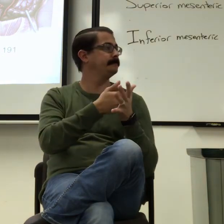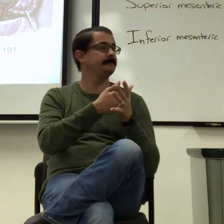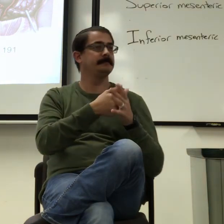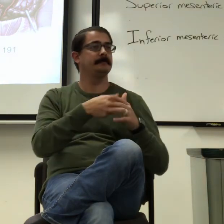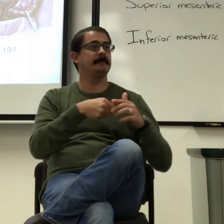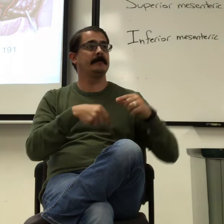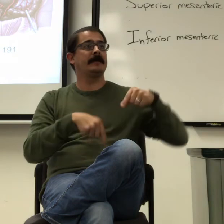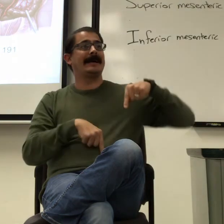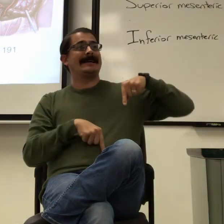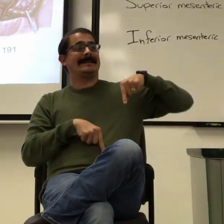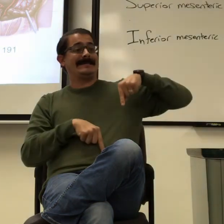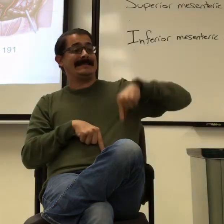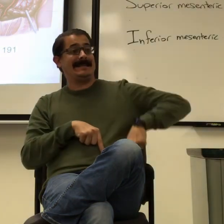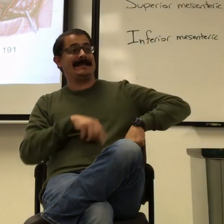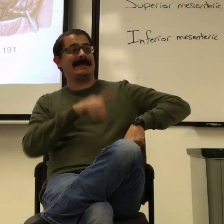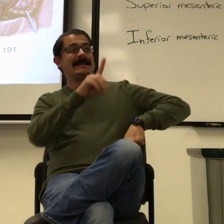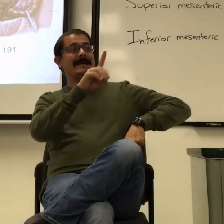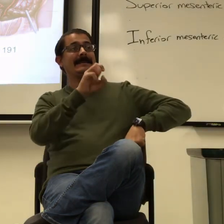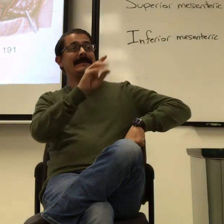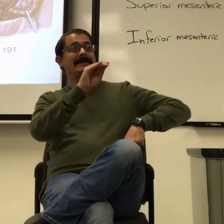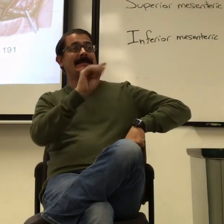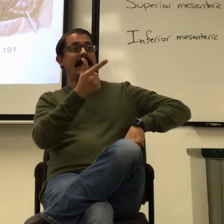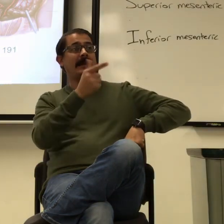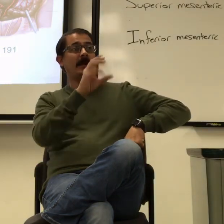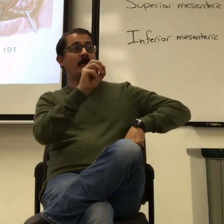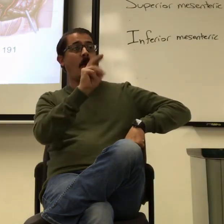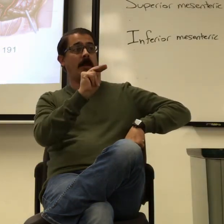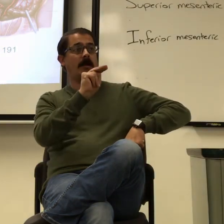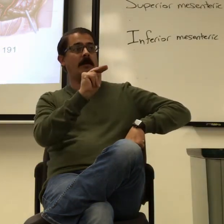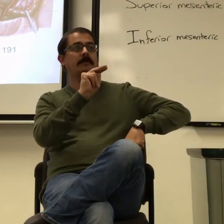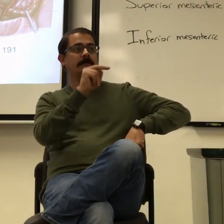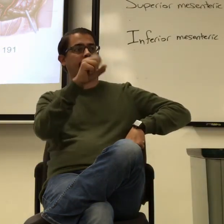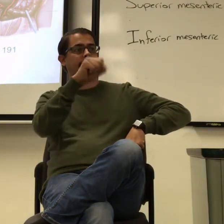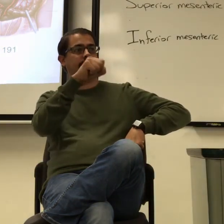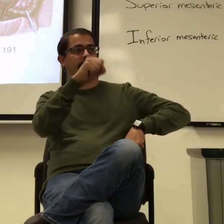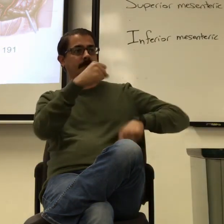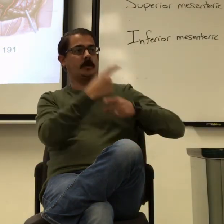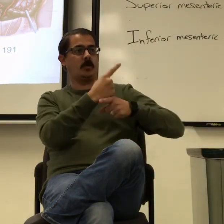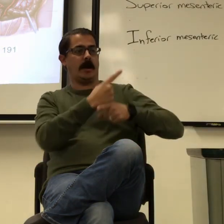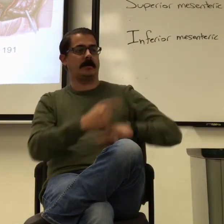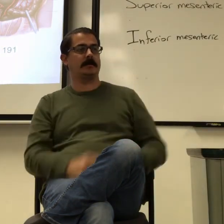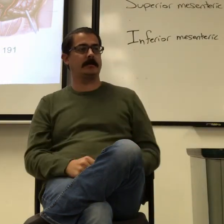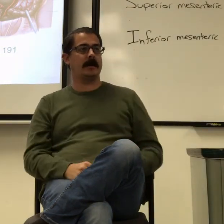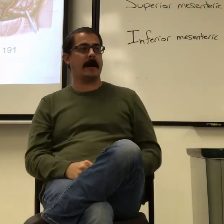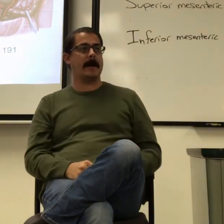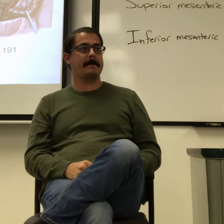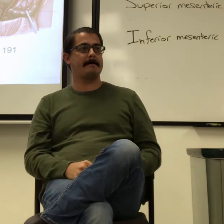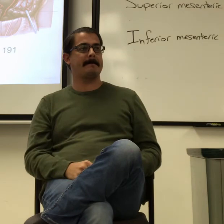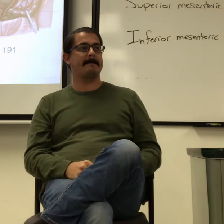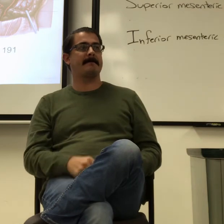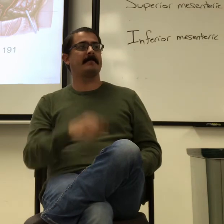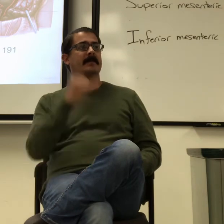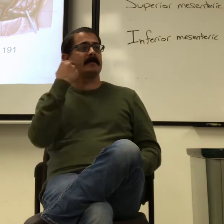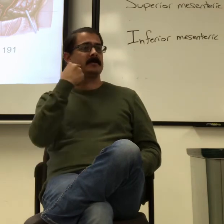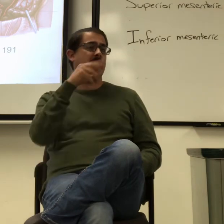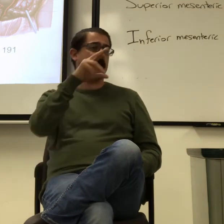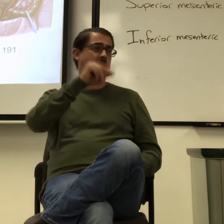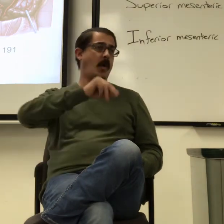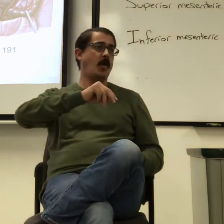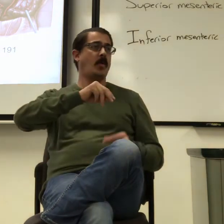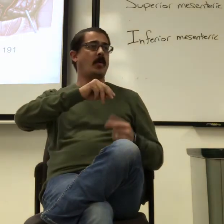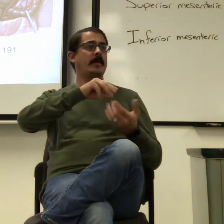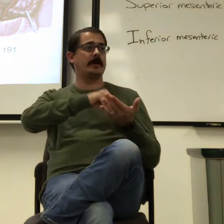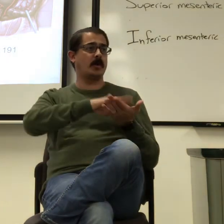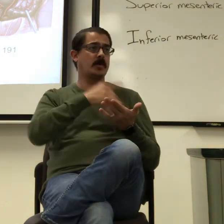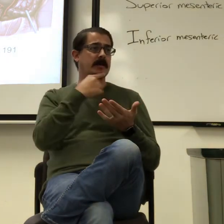descending colon, would that be correct? Yeah, will be correct. And what if you say no, and in your notes you say